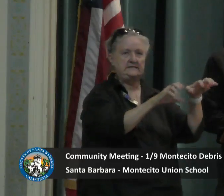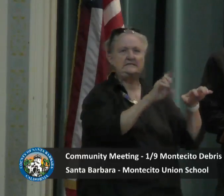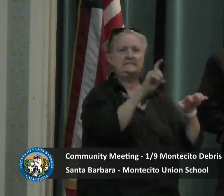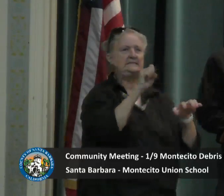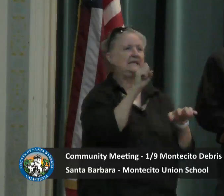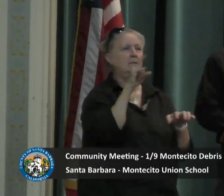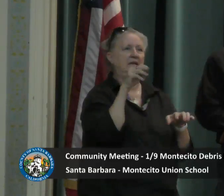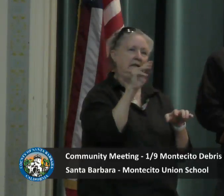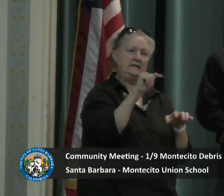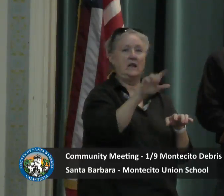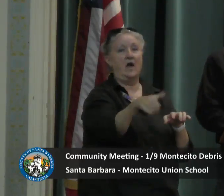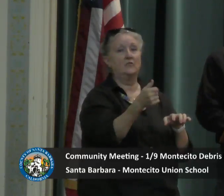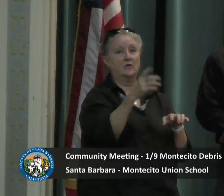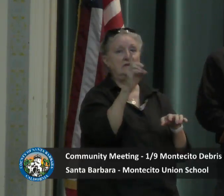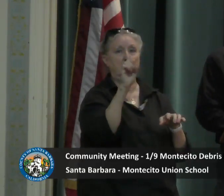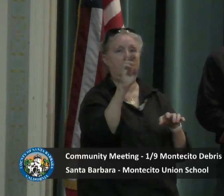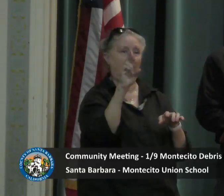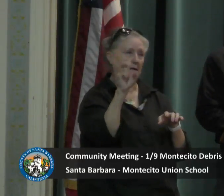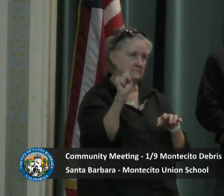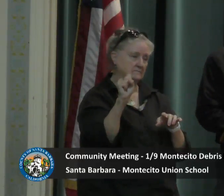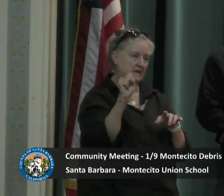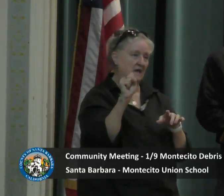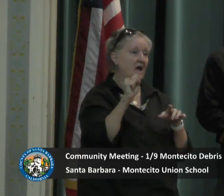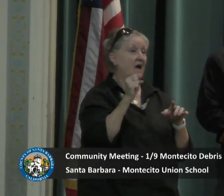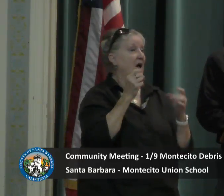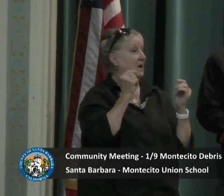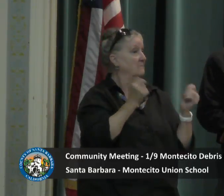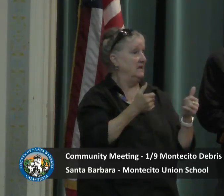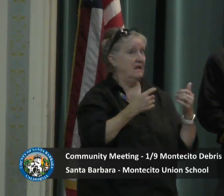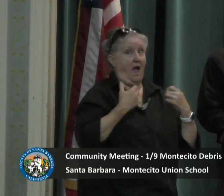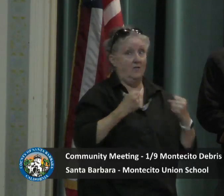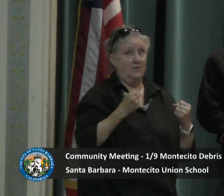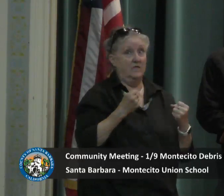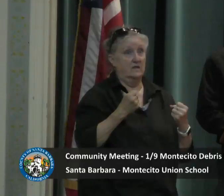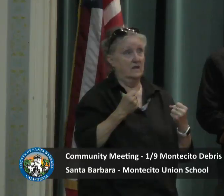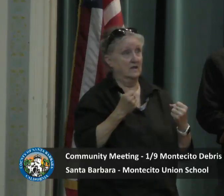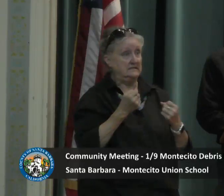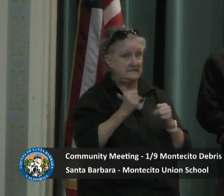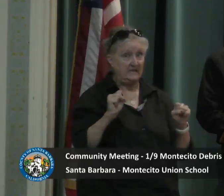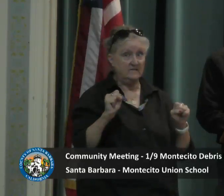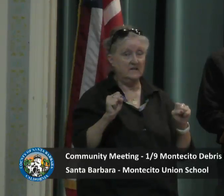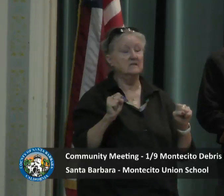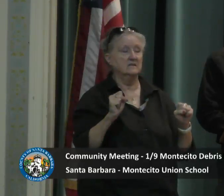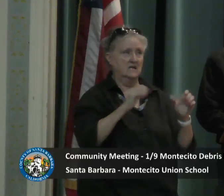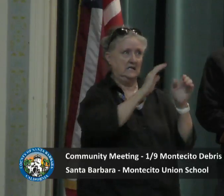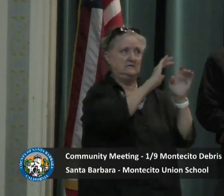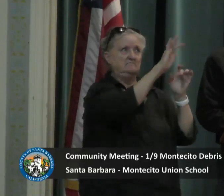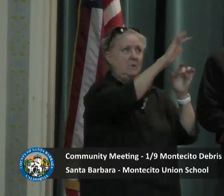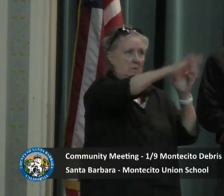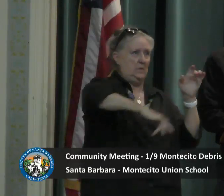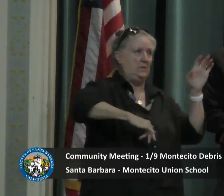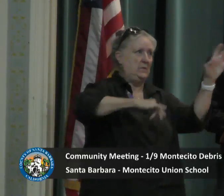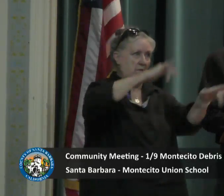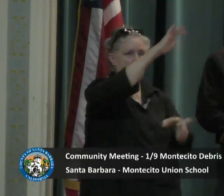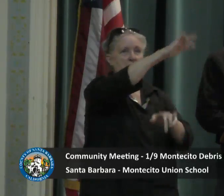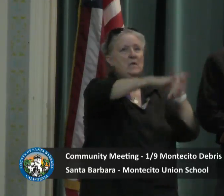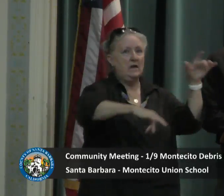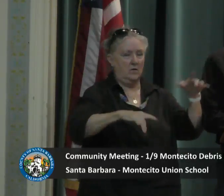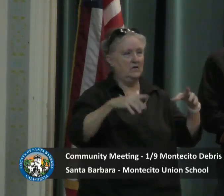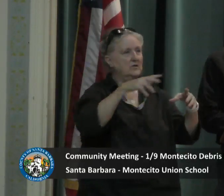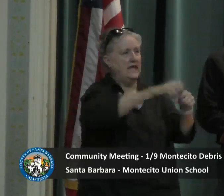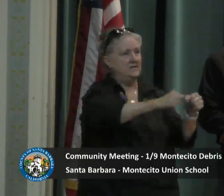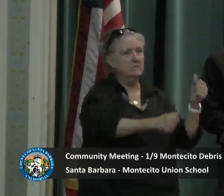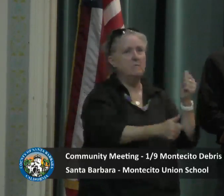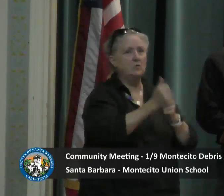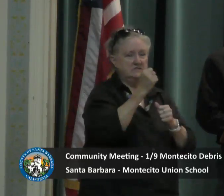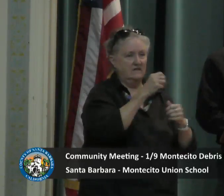debris. Our immediate health and safety priorities are to clean the debris basins and channels, which are what catch most of